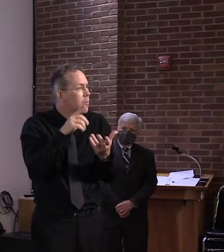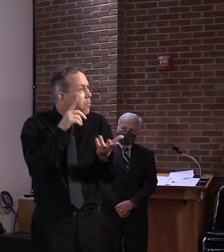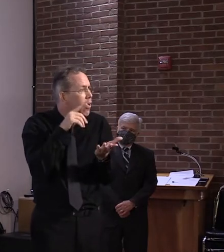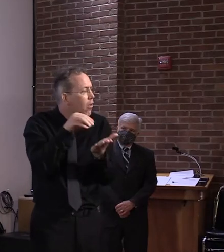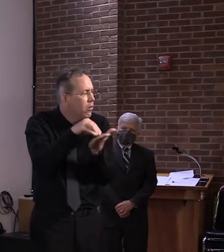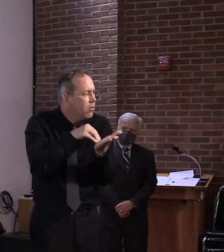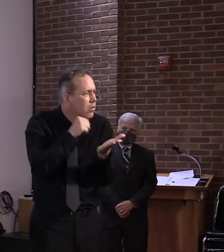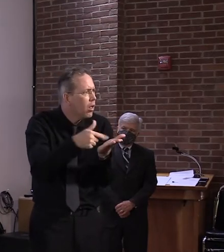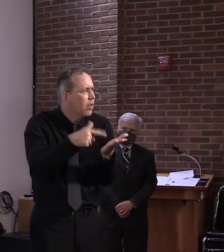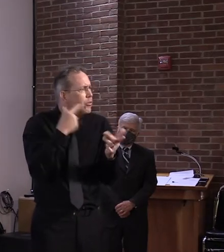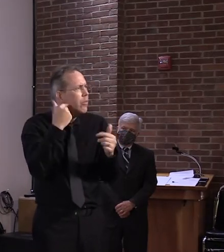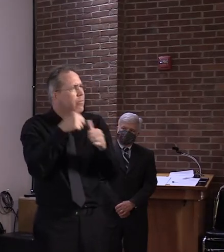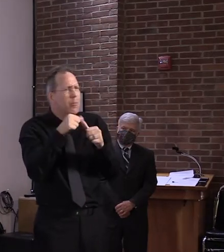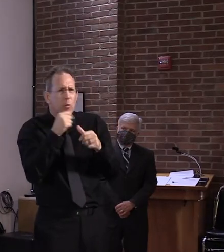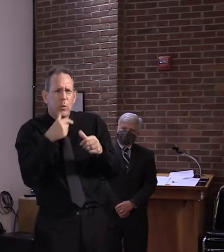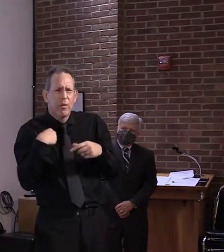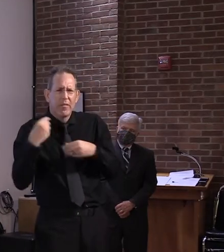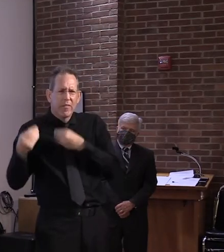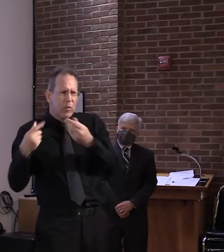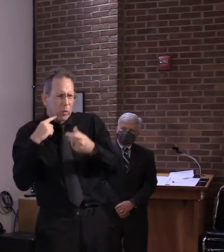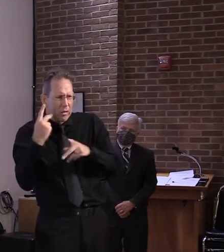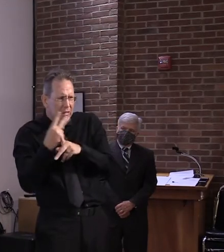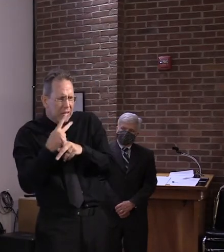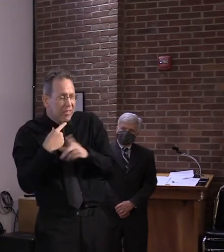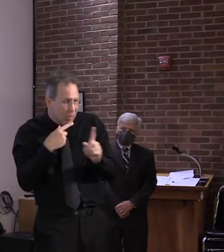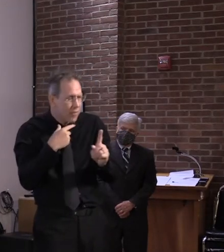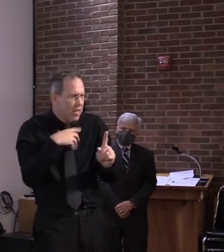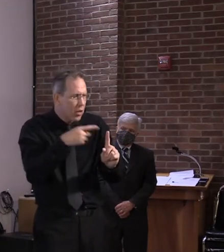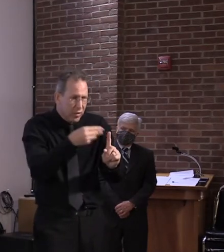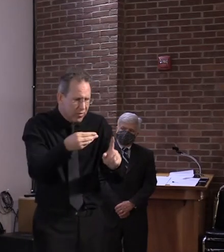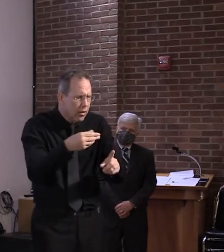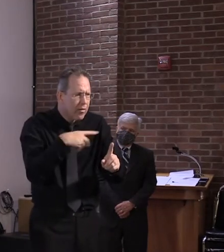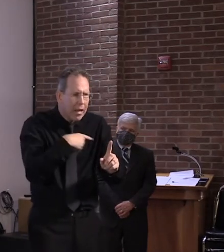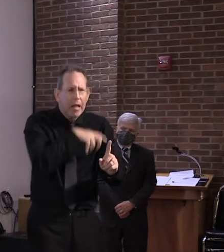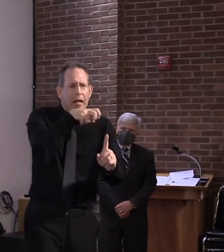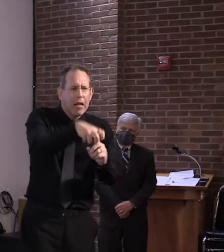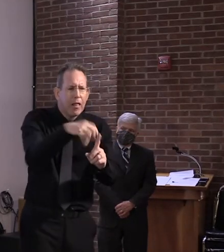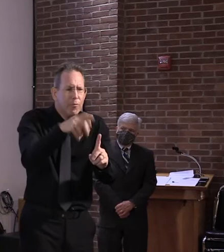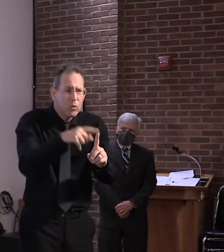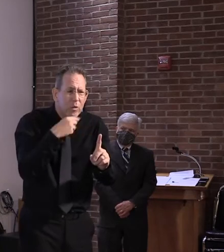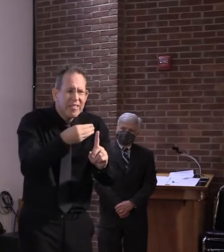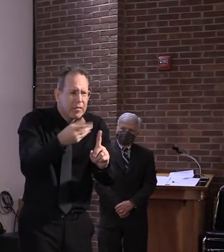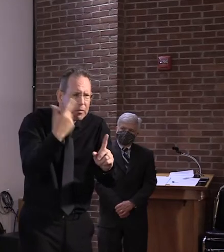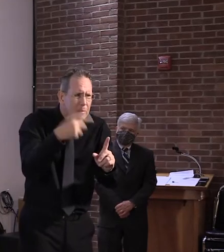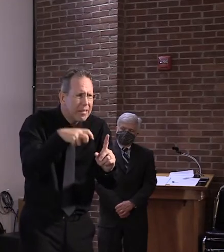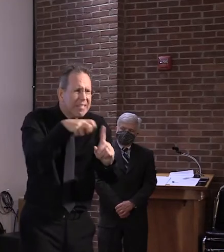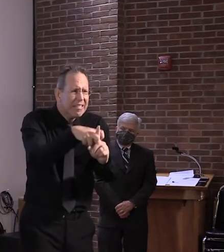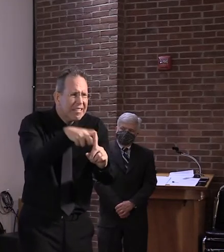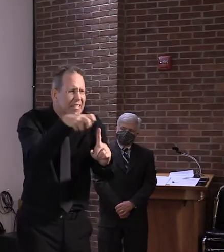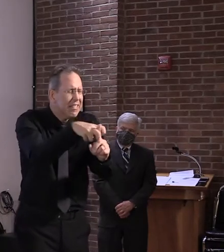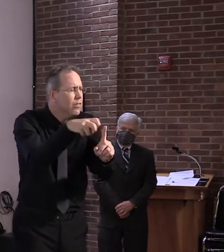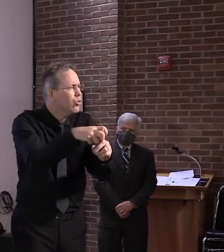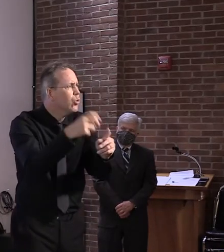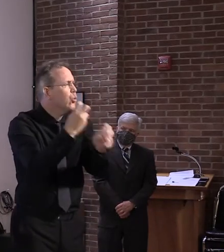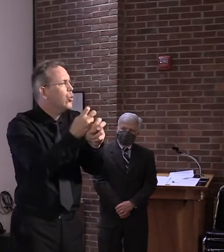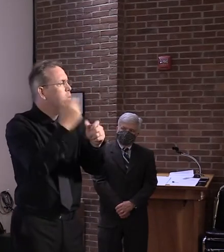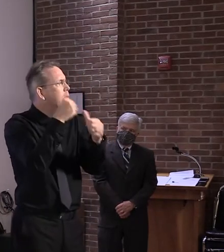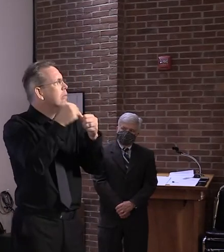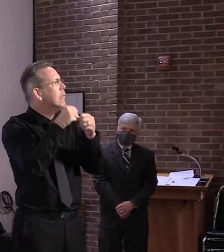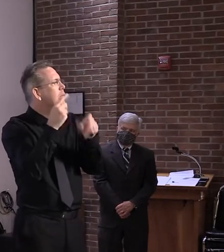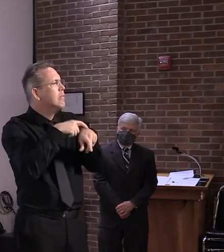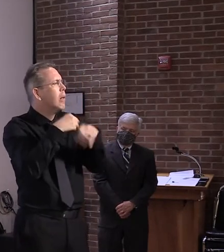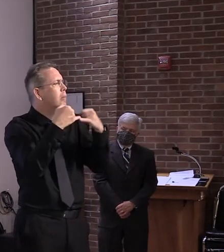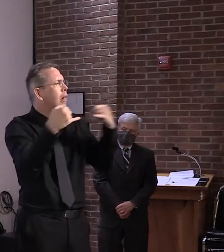critical event, that critical contact that led to it all. It's just the reality of